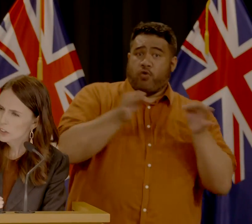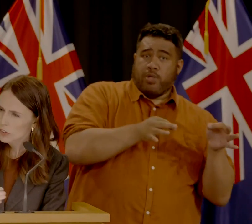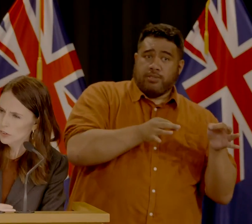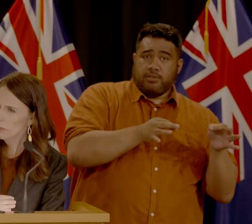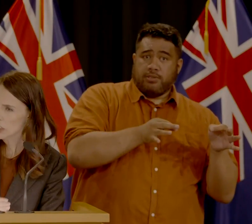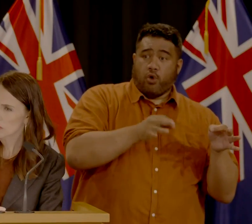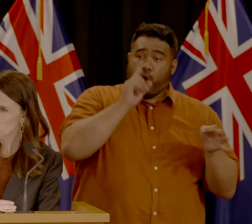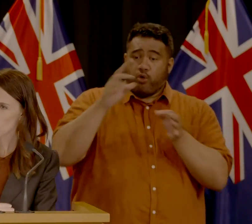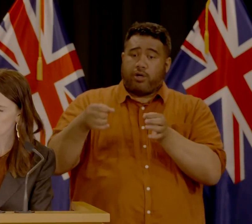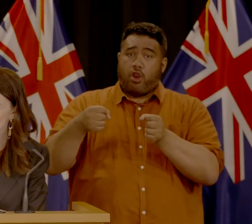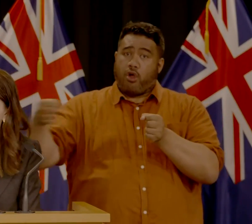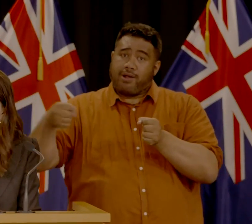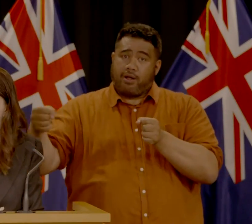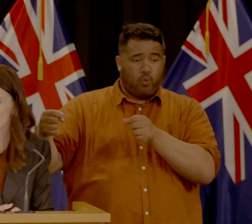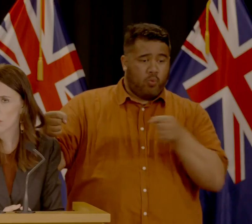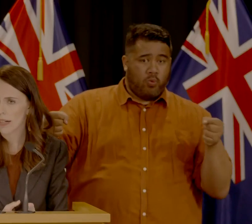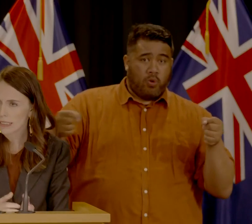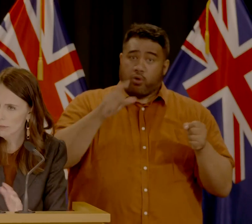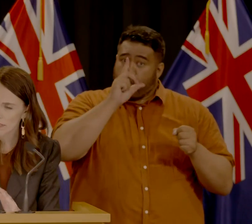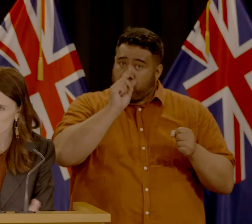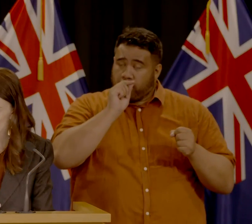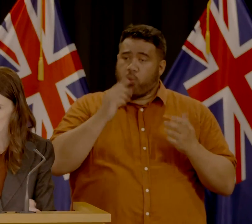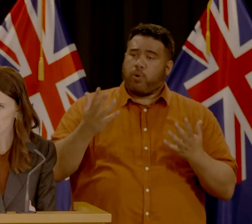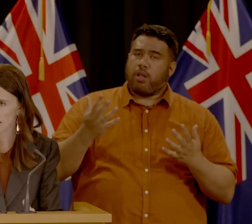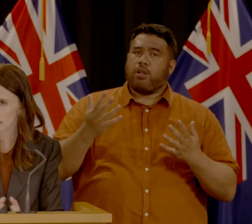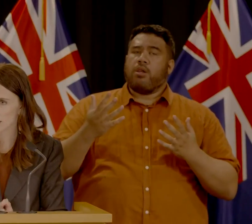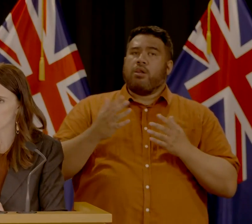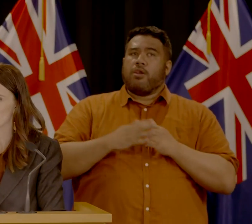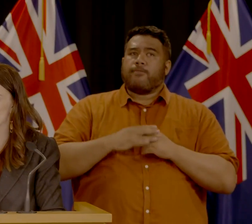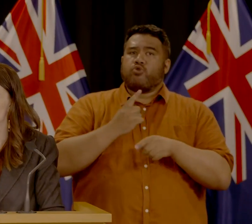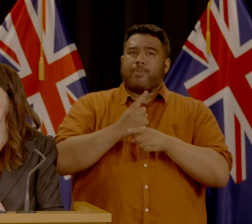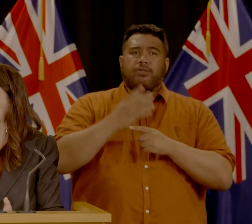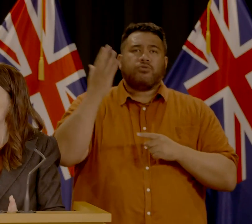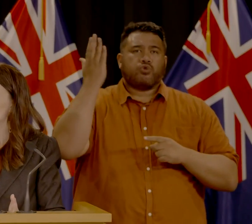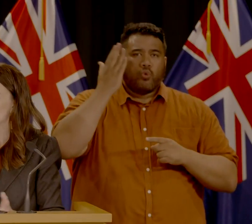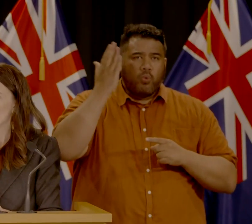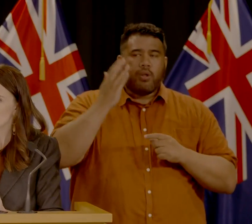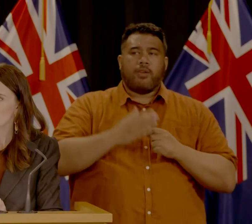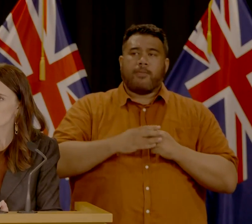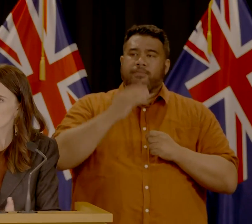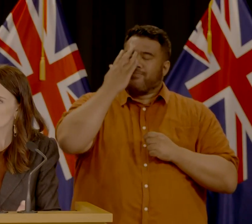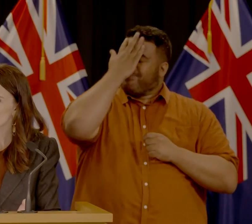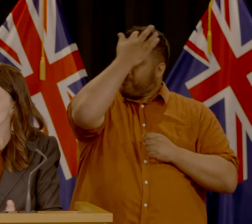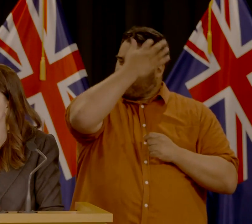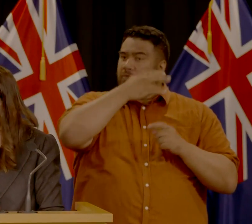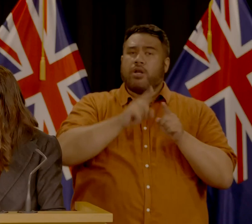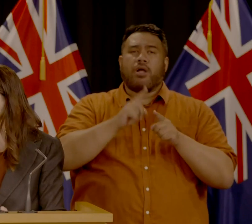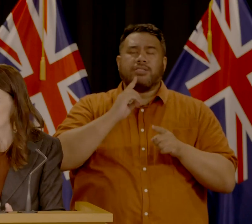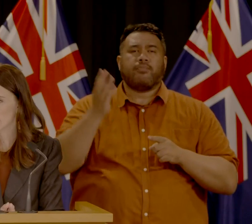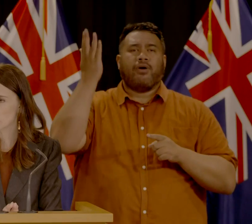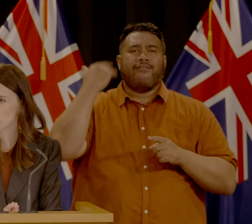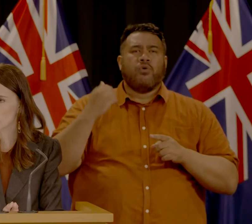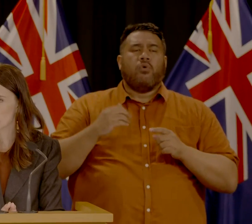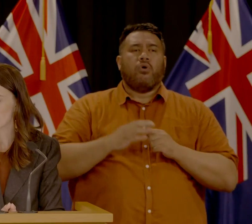Again, you heard me just talk earlier around some of the issues relating to schools. So as I said, transmission